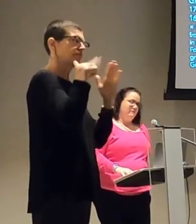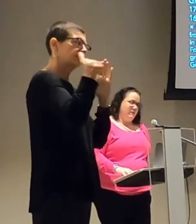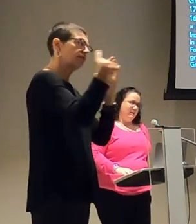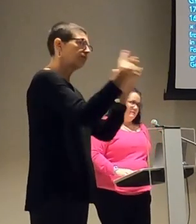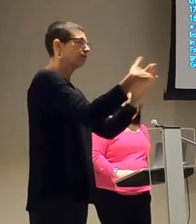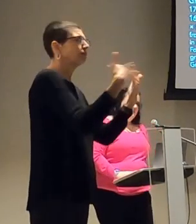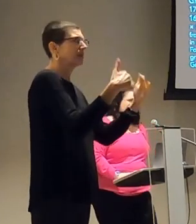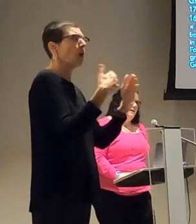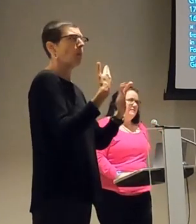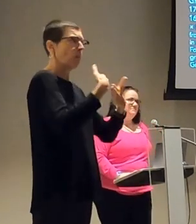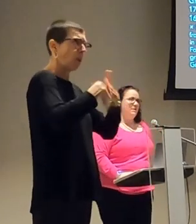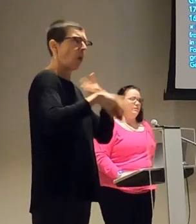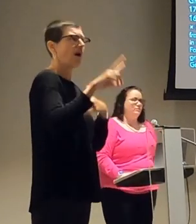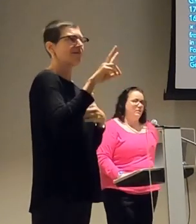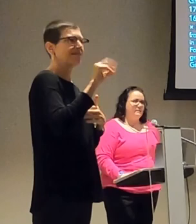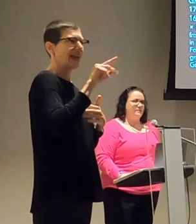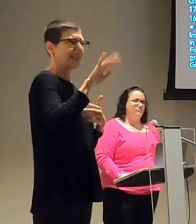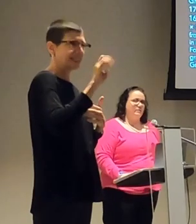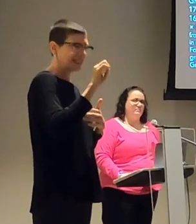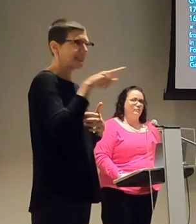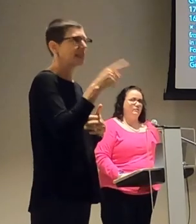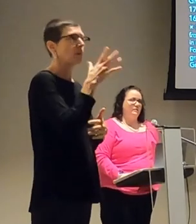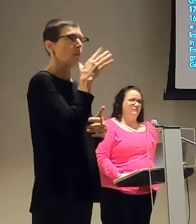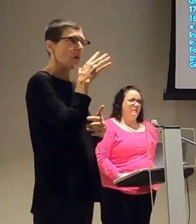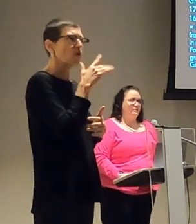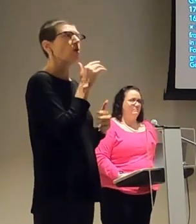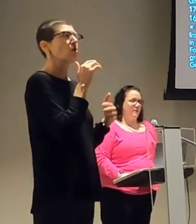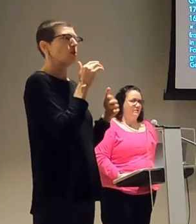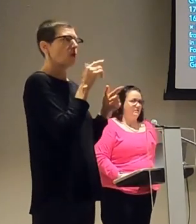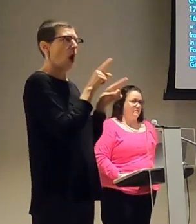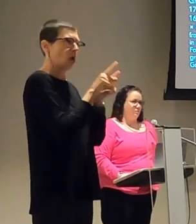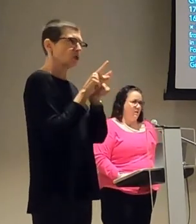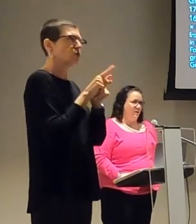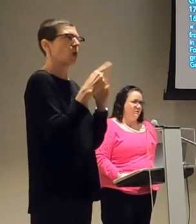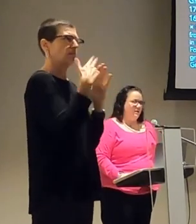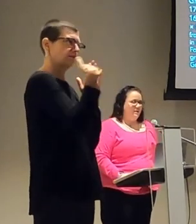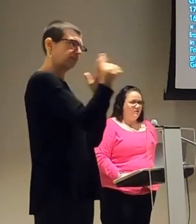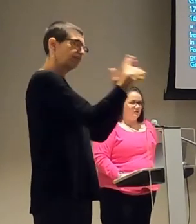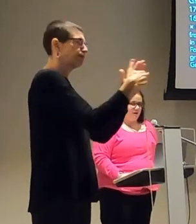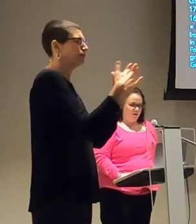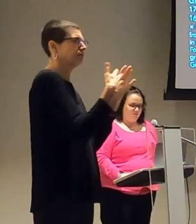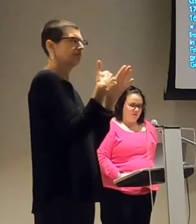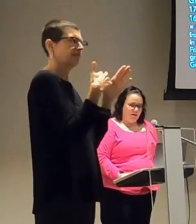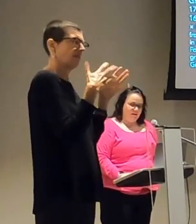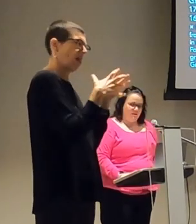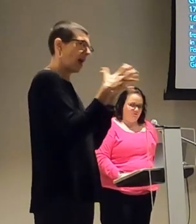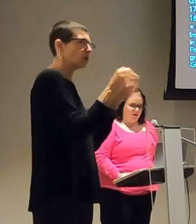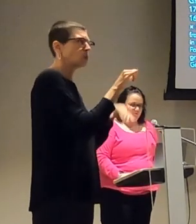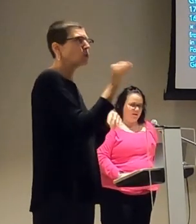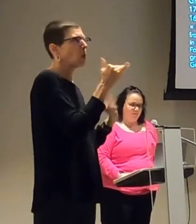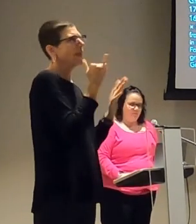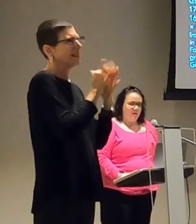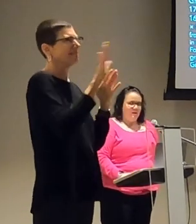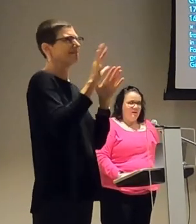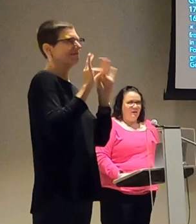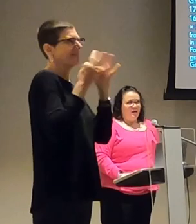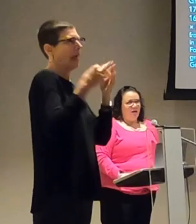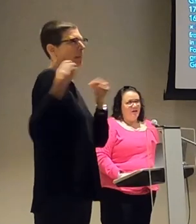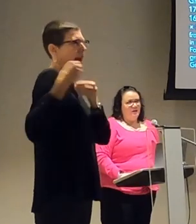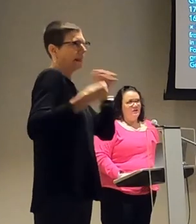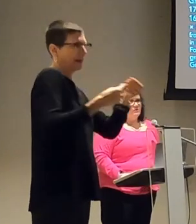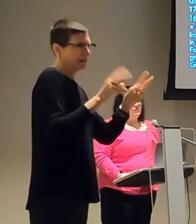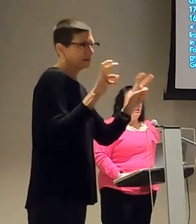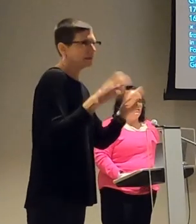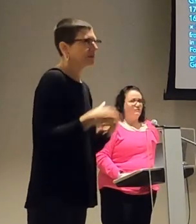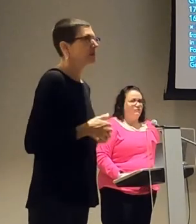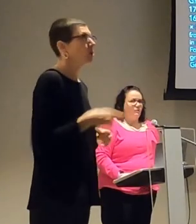was born in Venice. His mother was a really prolific painter as well. So it kind of ran in the family.